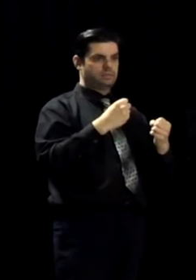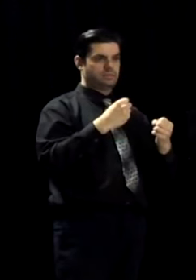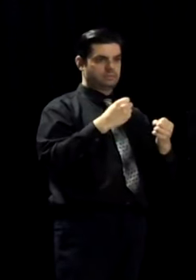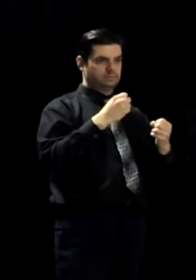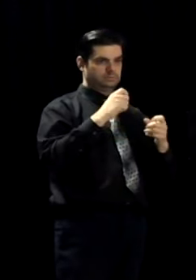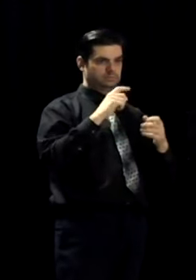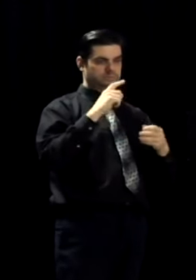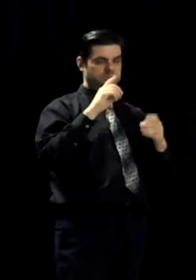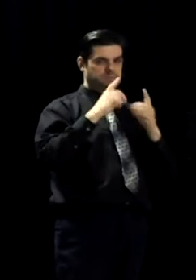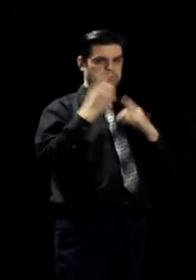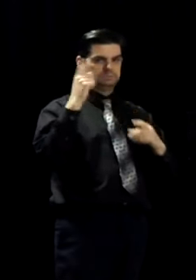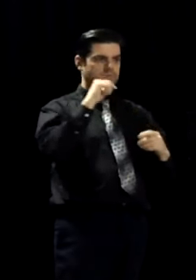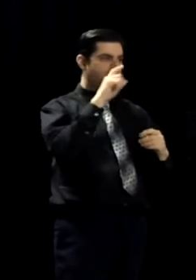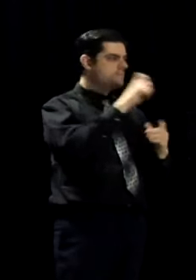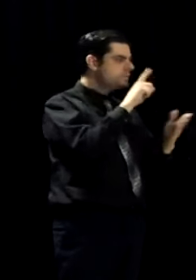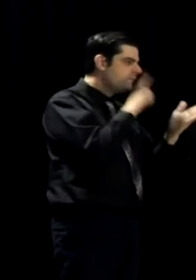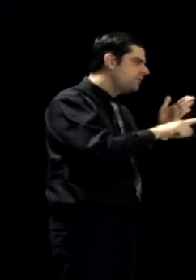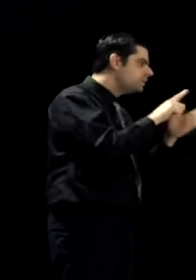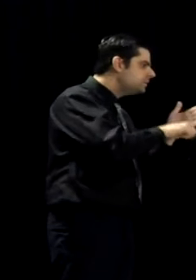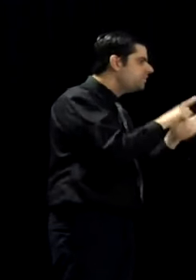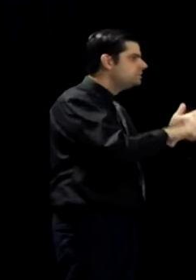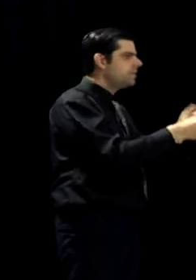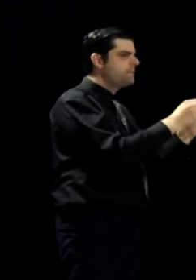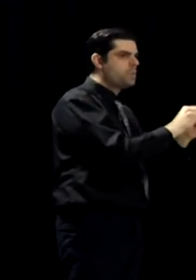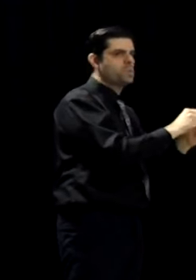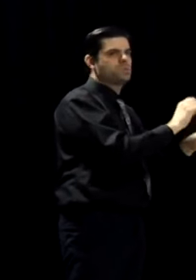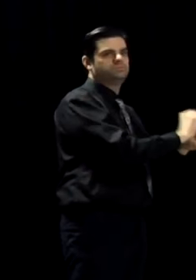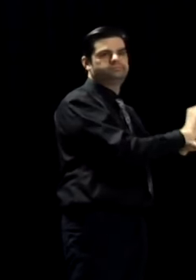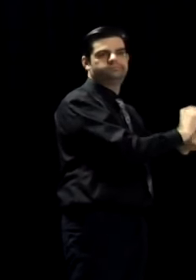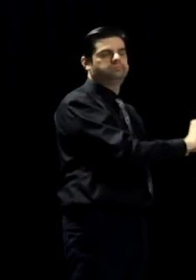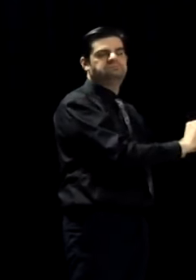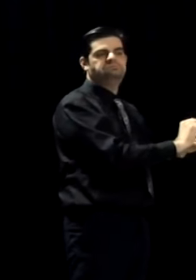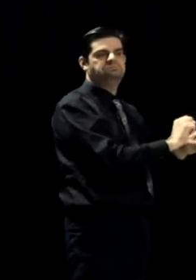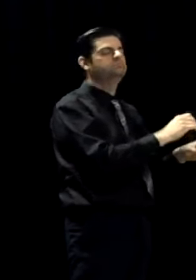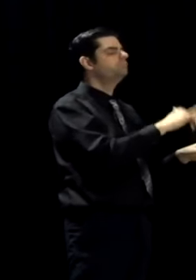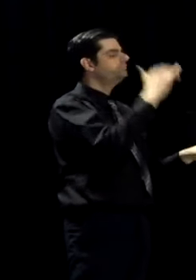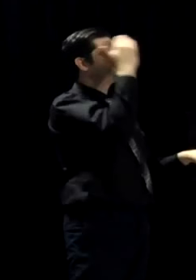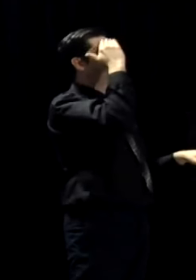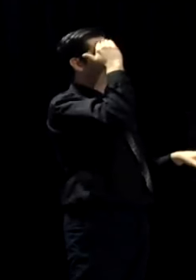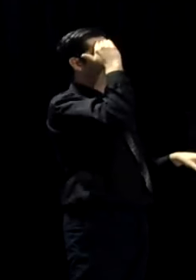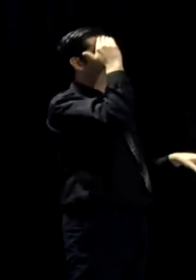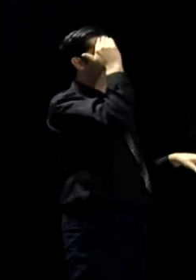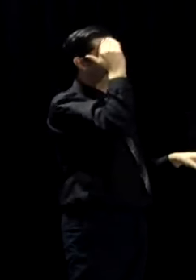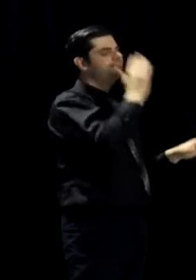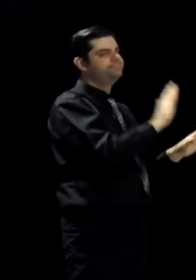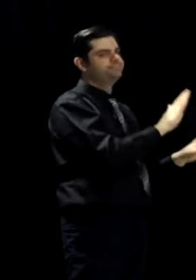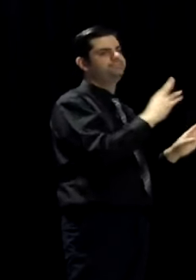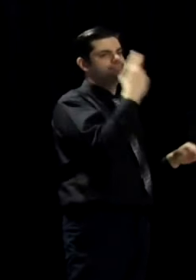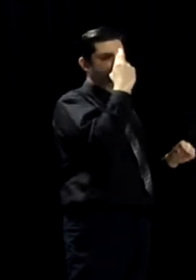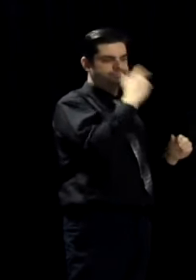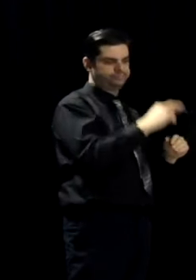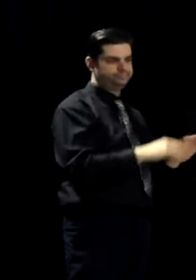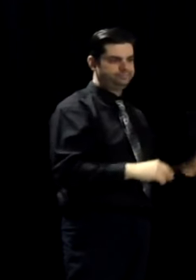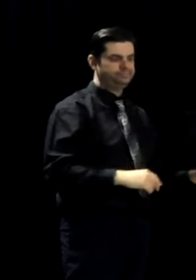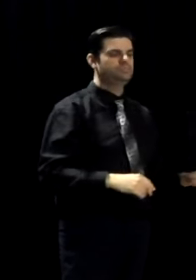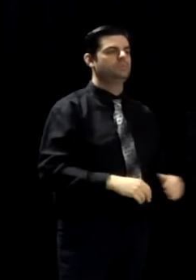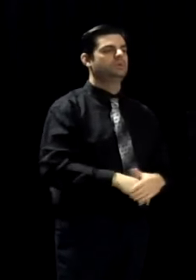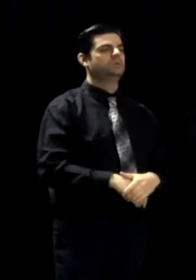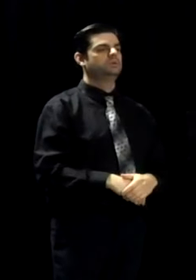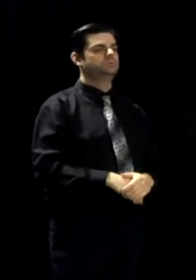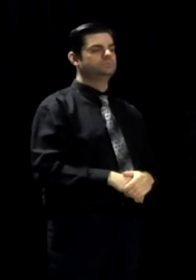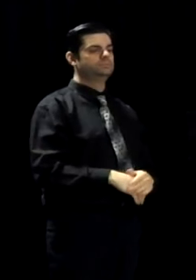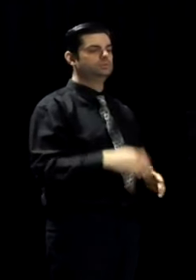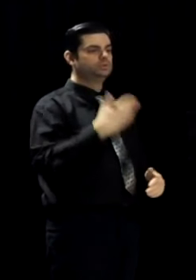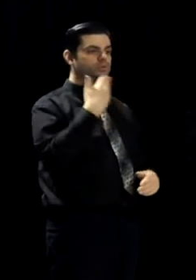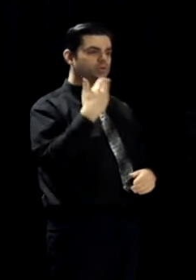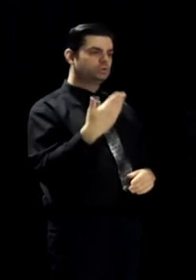this to be there. Certainly it's bad because we think that maybe some of these folks now